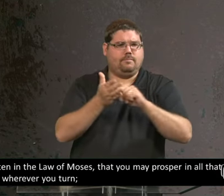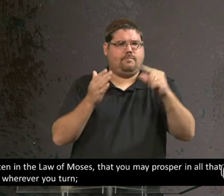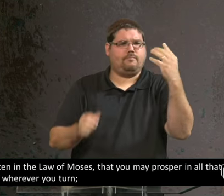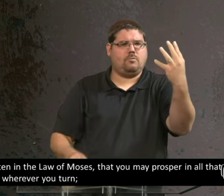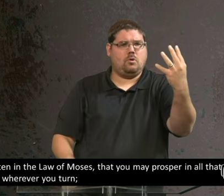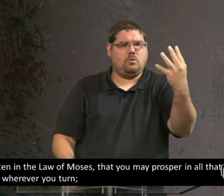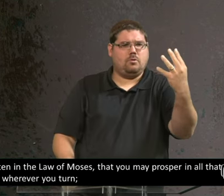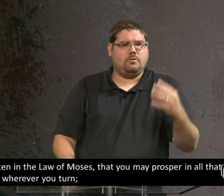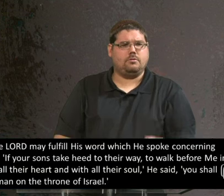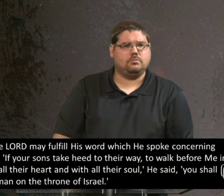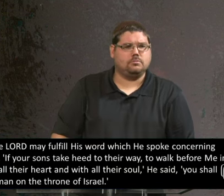turn,